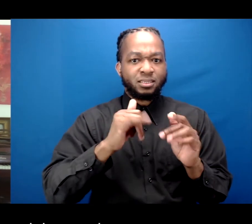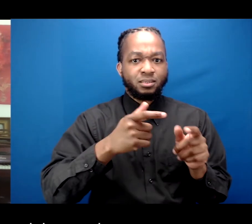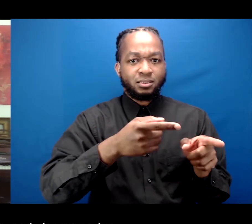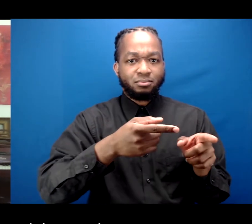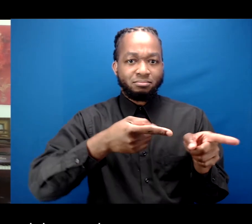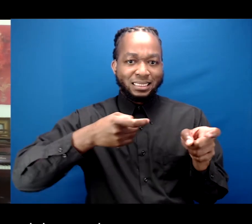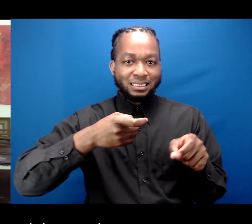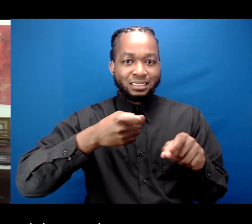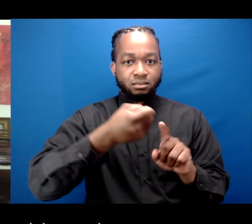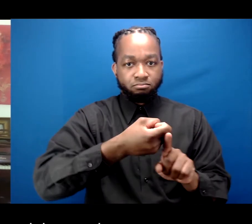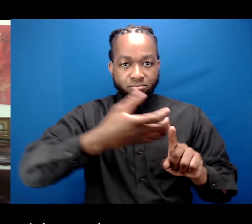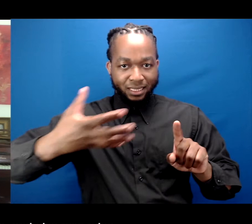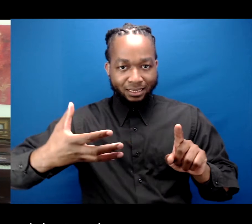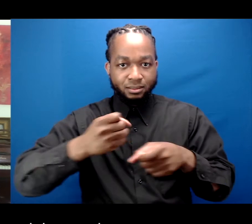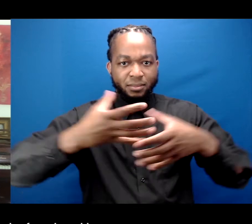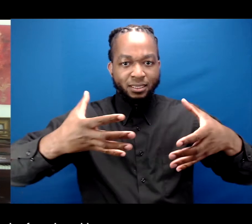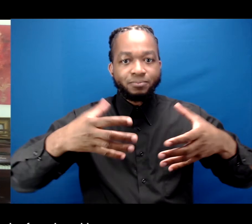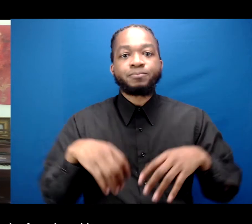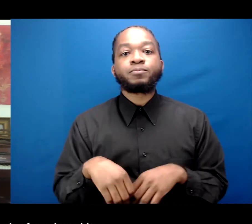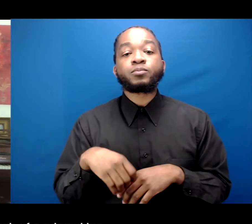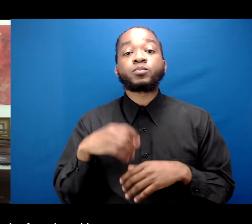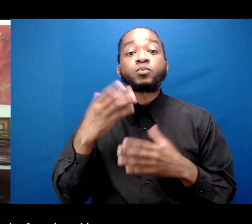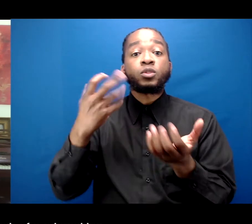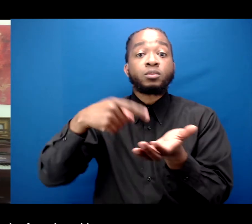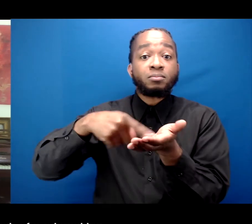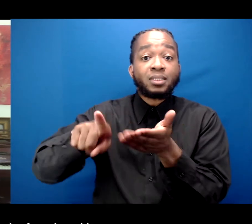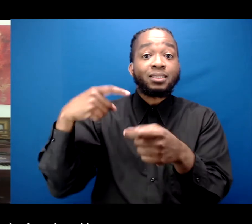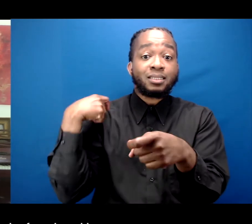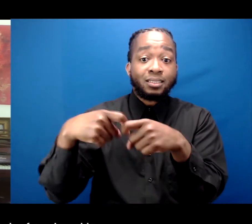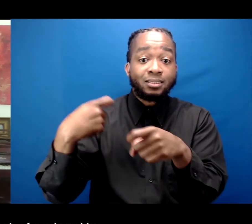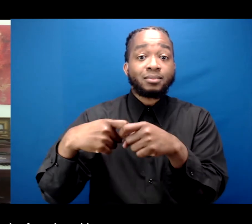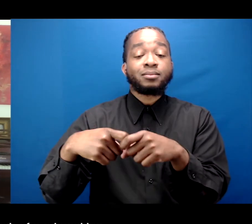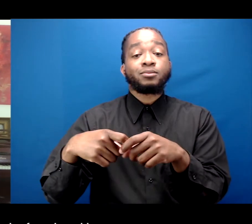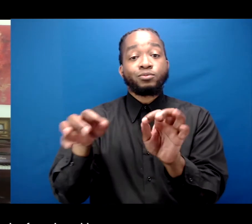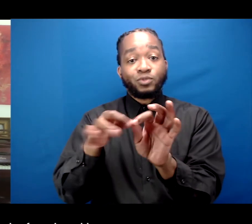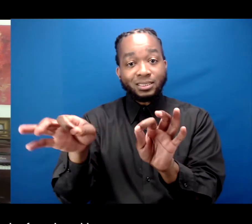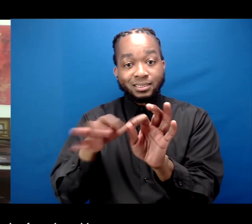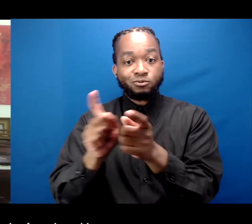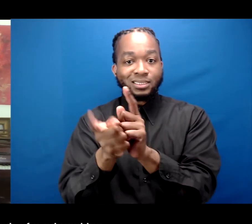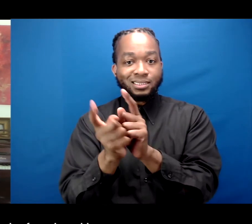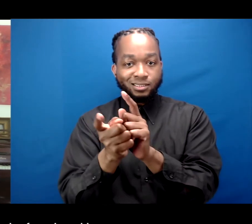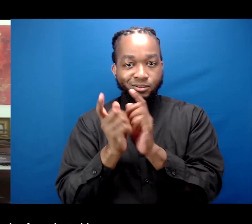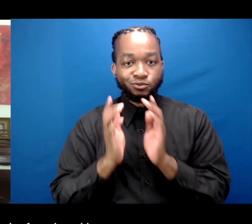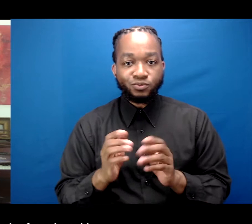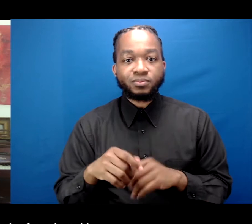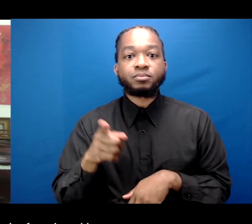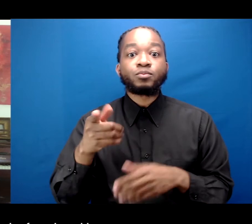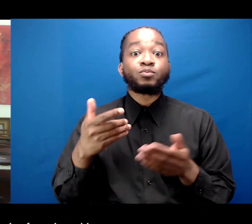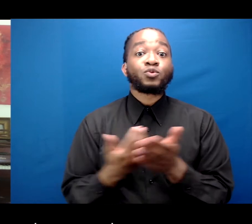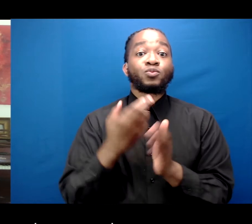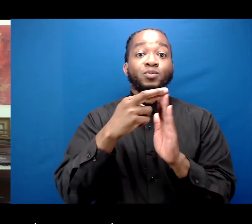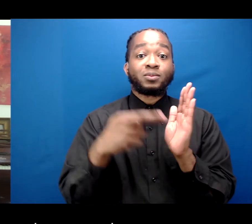allowing for compensation for Spanish language translation, and the launch of a rulemaking proceeding to consider higher quality